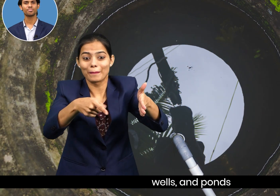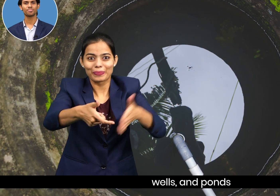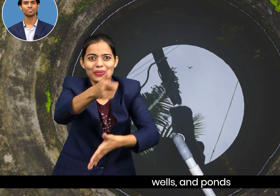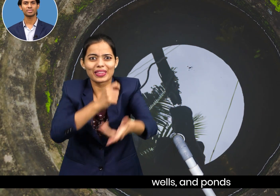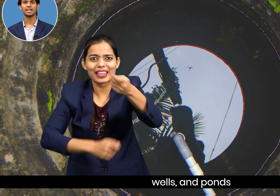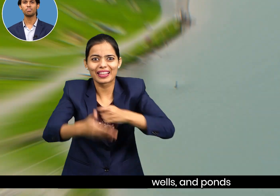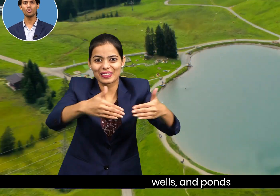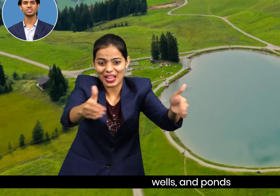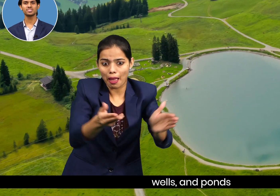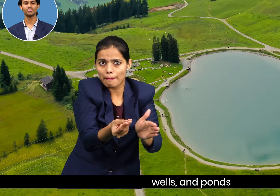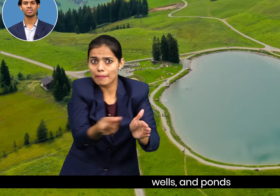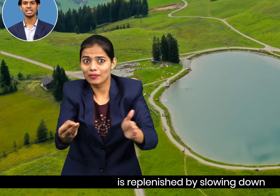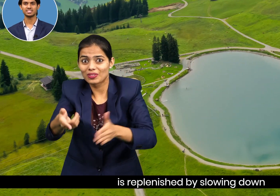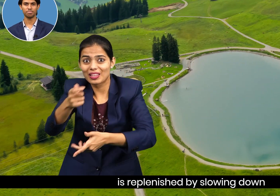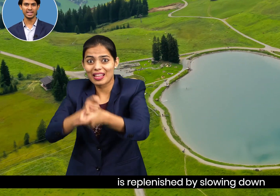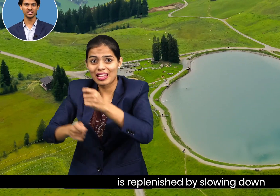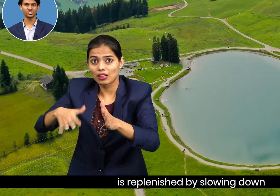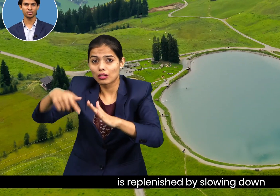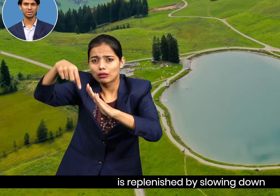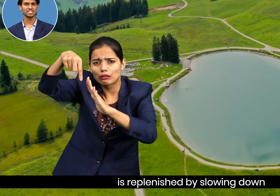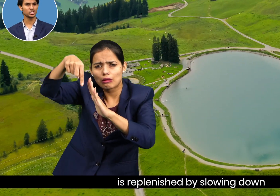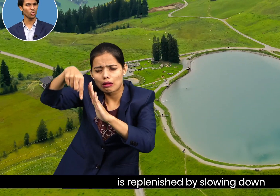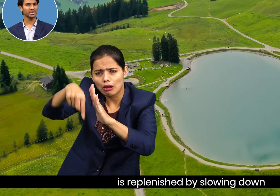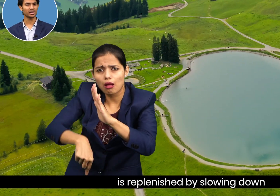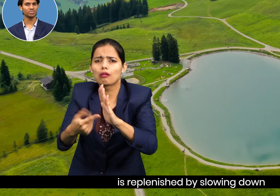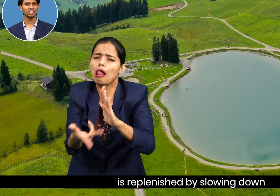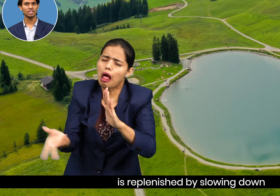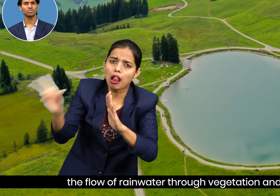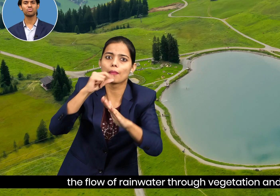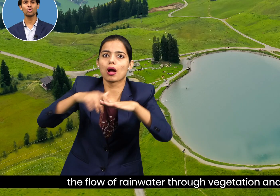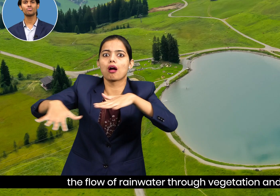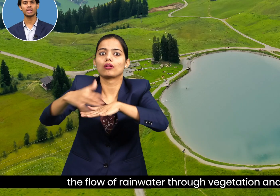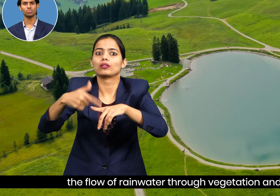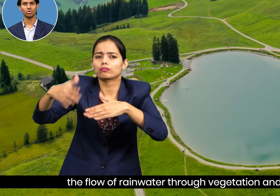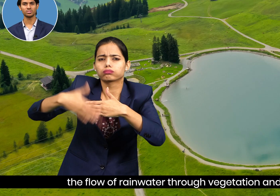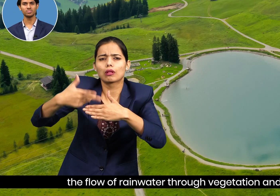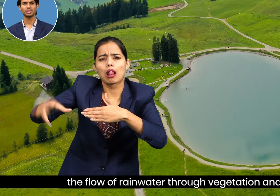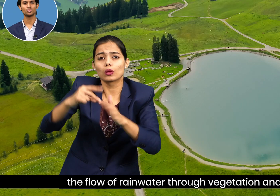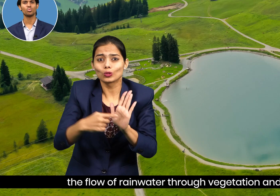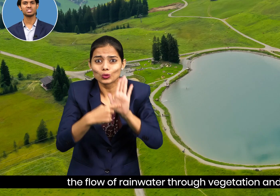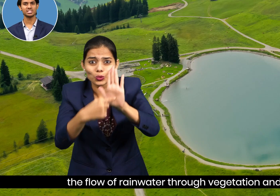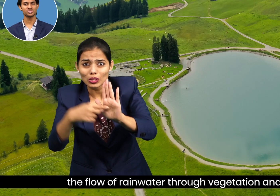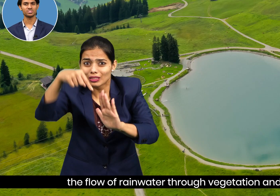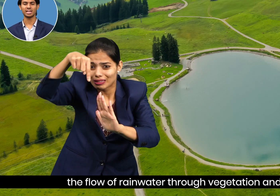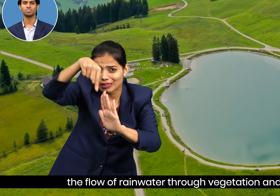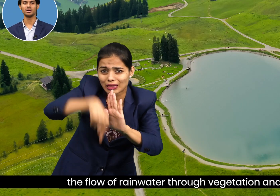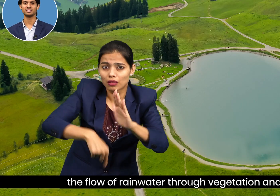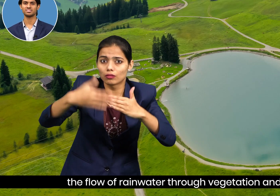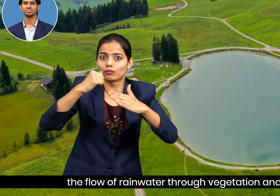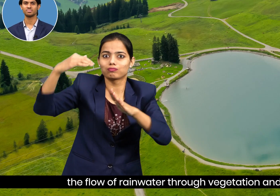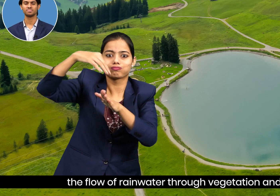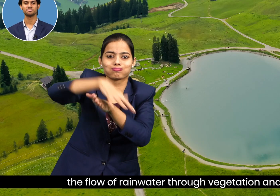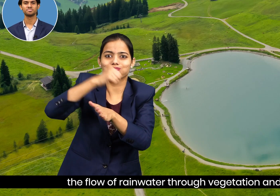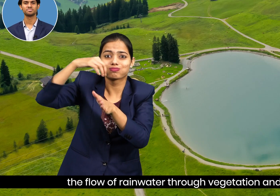wells, and ponds is replenished by slowing down the flow of rainwater through vegetation and